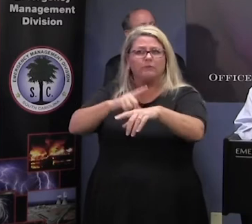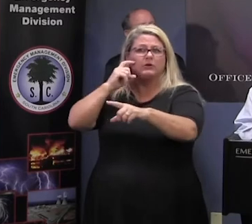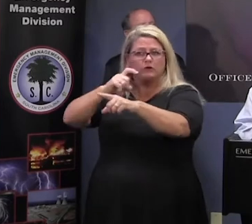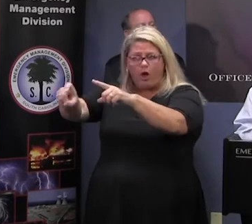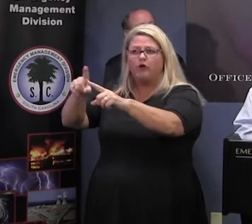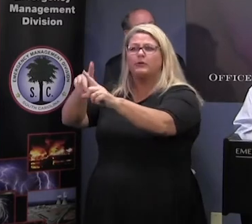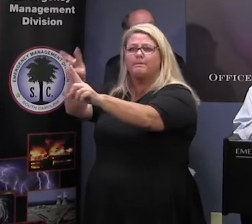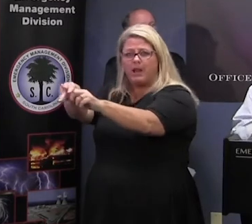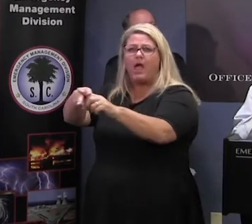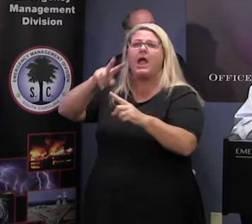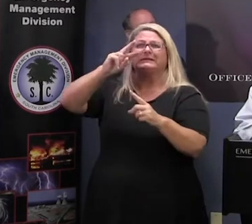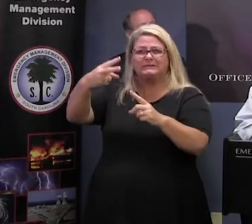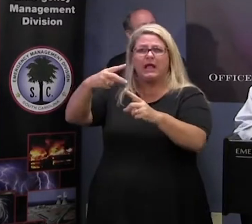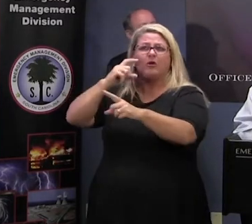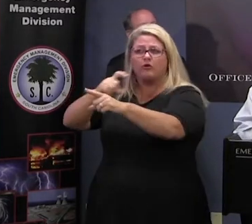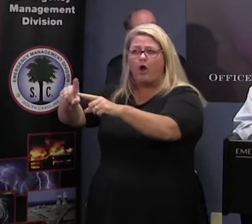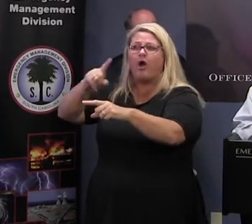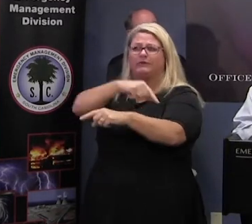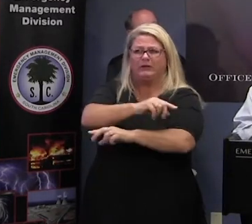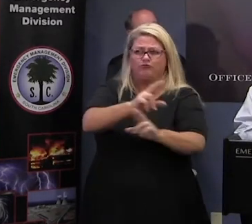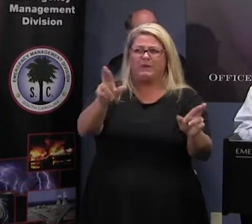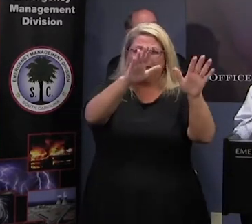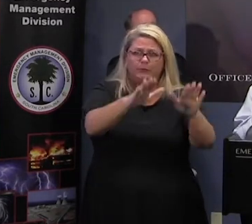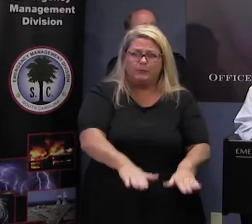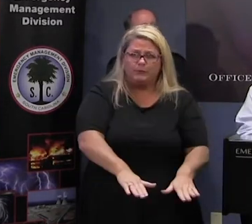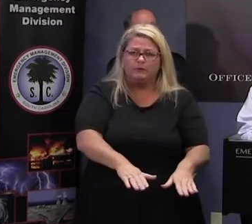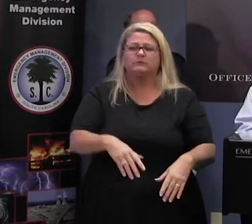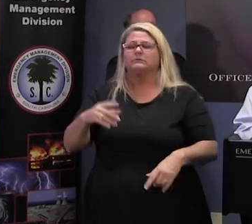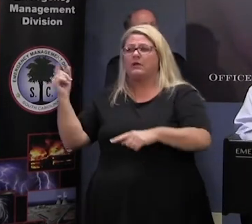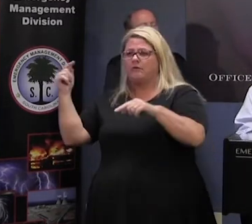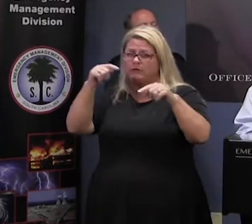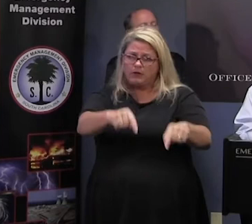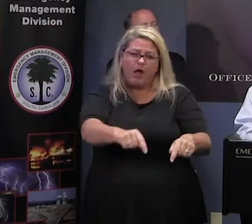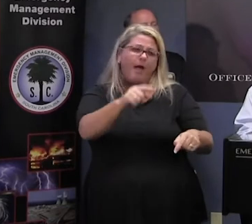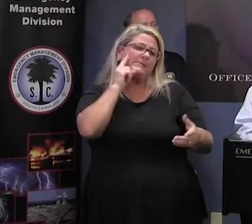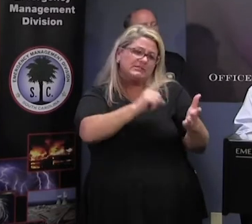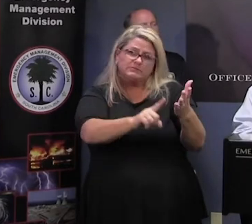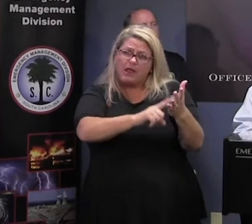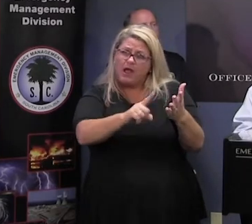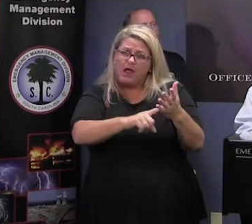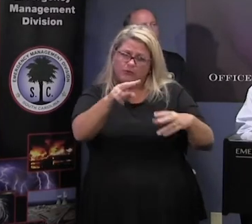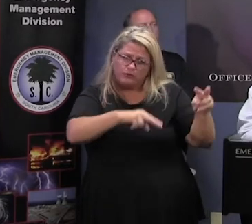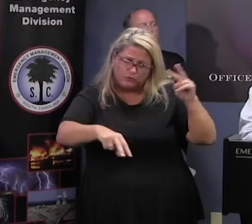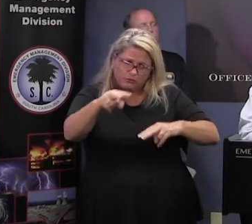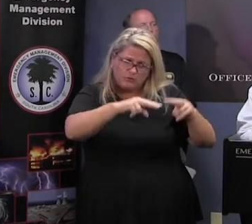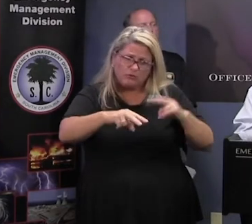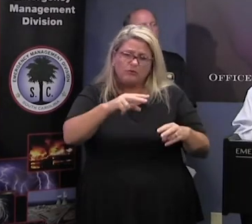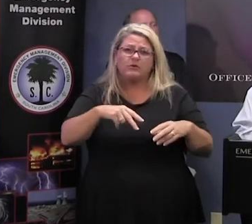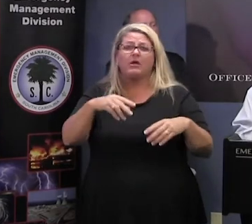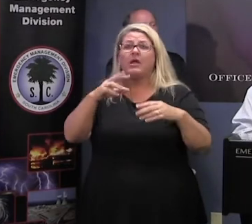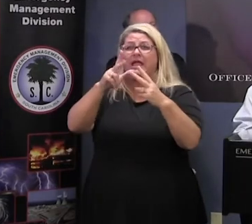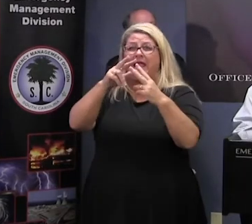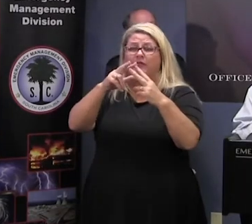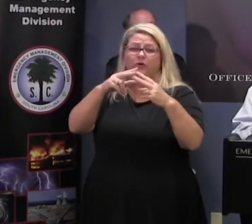second inspection. Once the inspection is done, for whatever damages that they are eligible, they can either receive a check